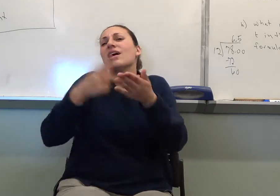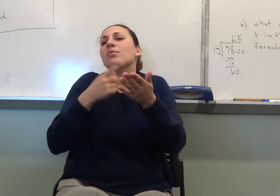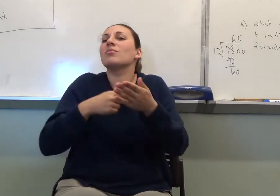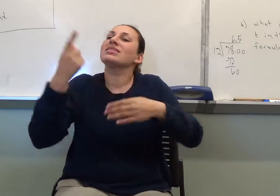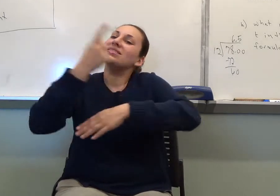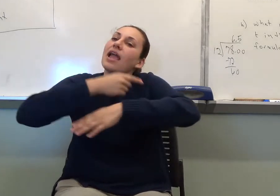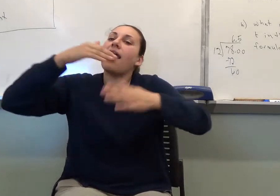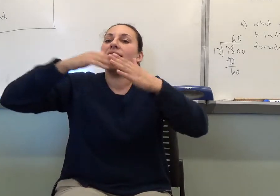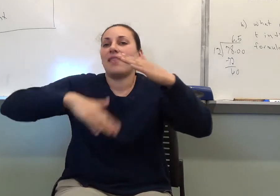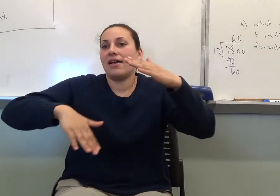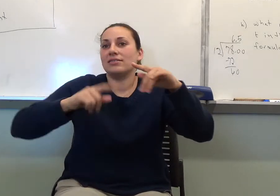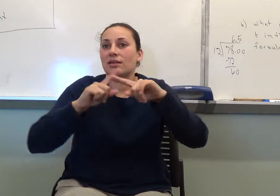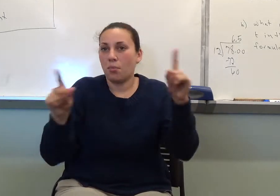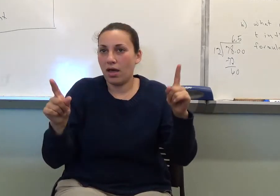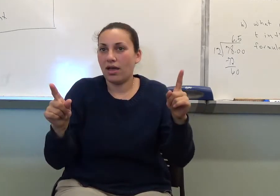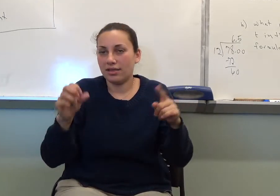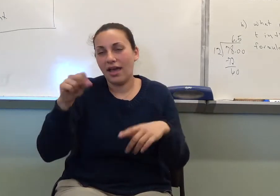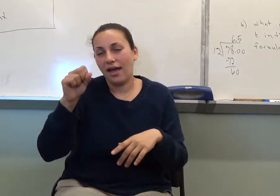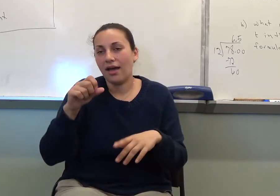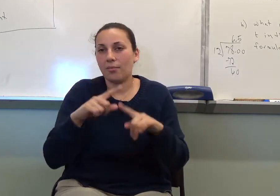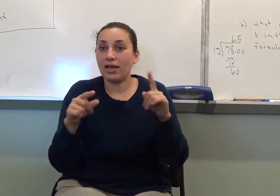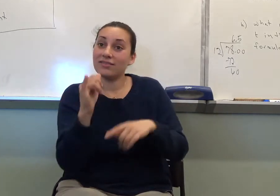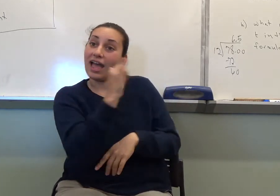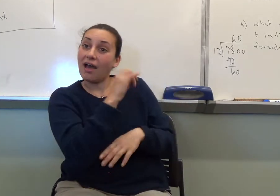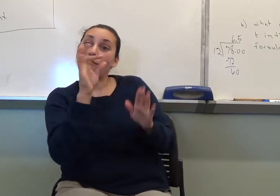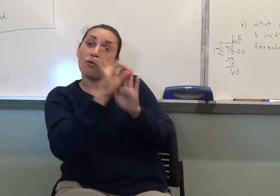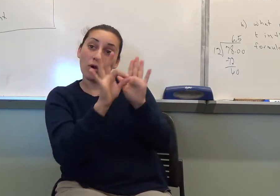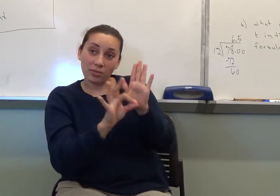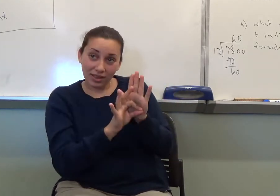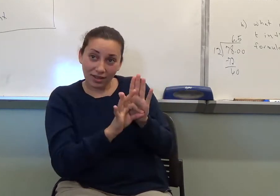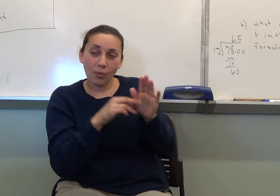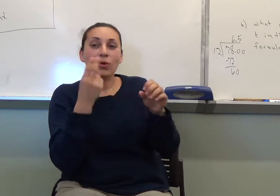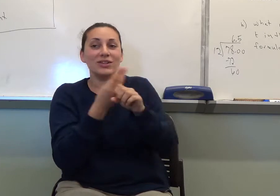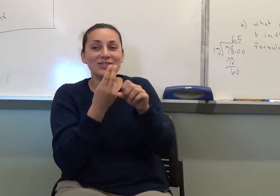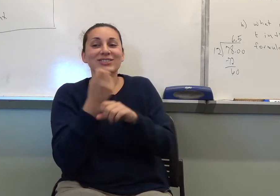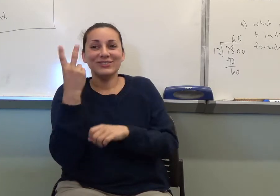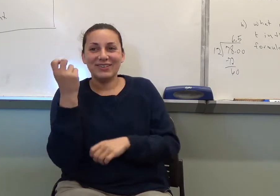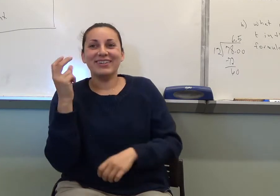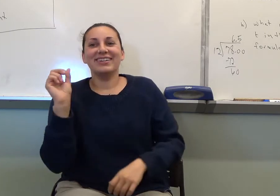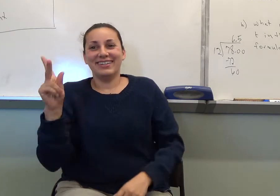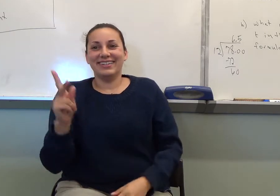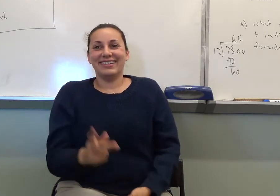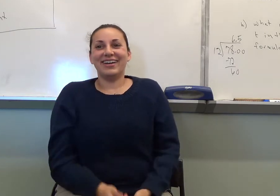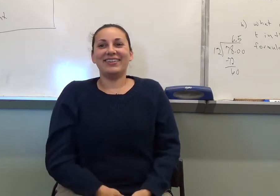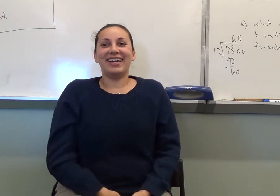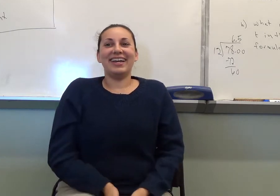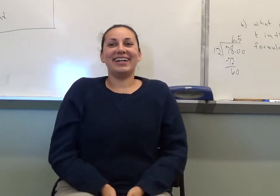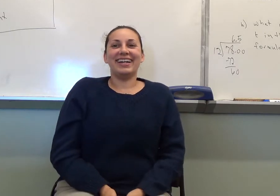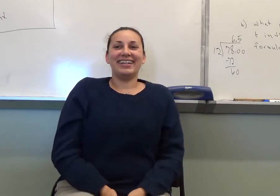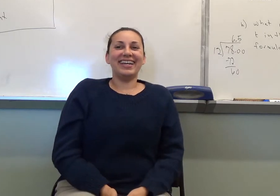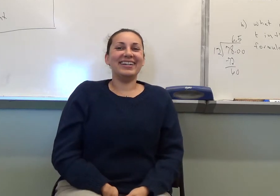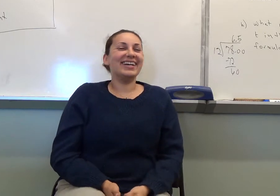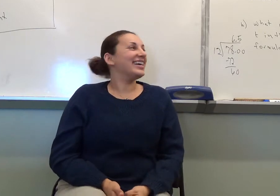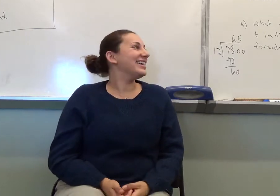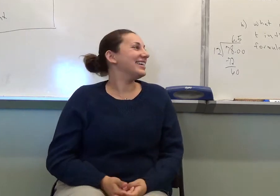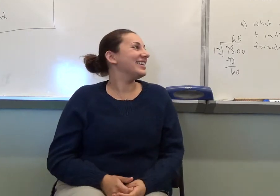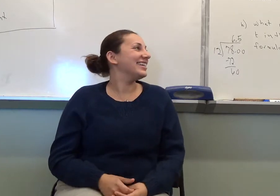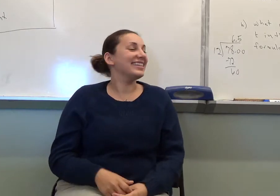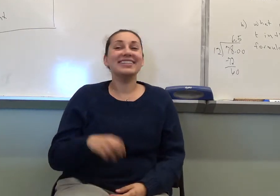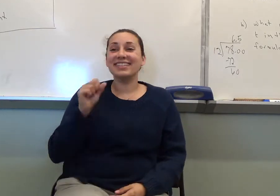one of the months. But for this formula, we're going to go with 12 months in a year. Because Okay, I got it. Okay. Every year has